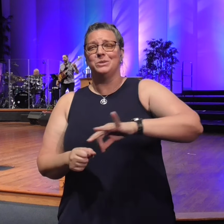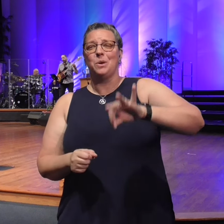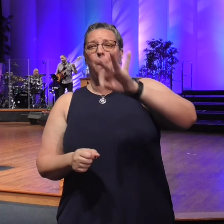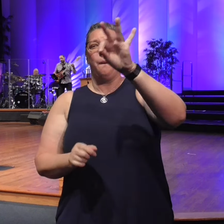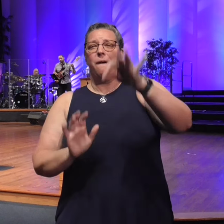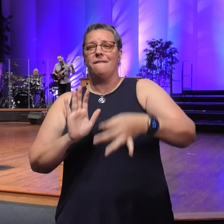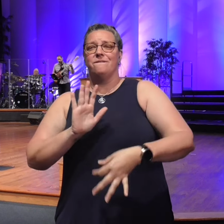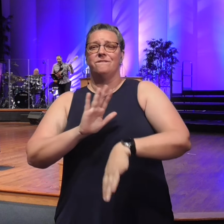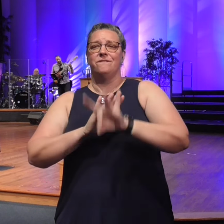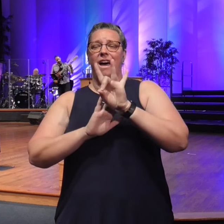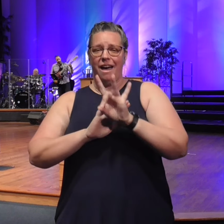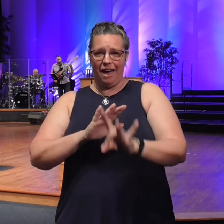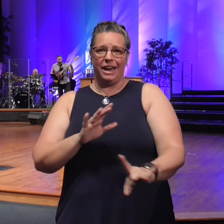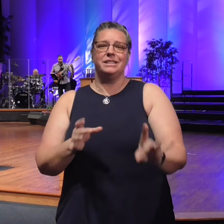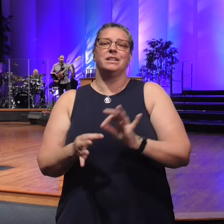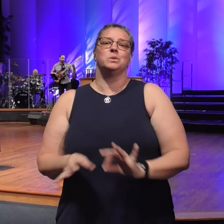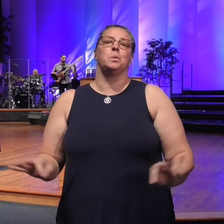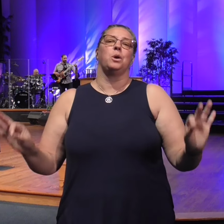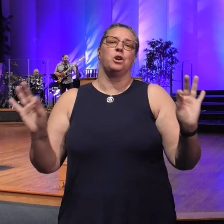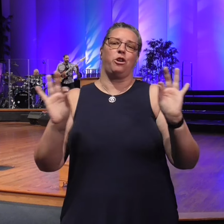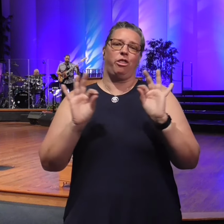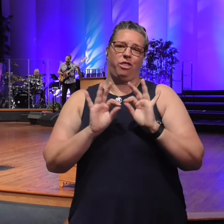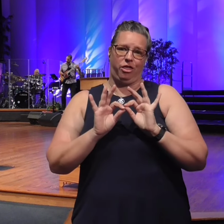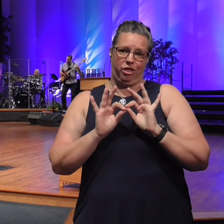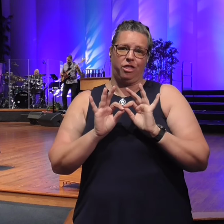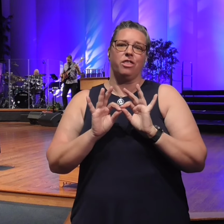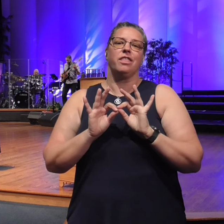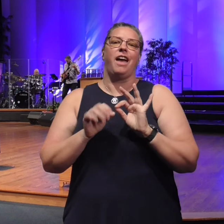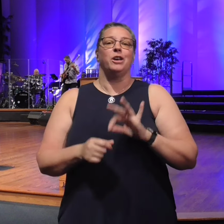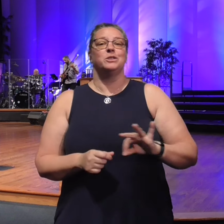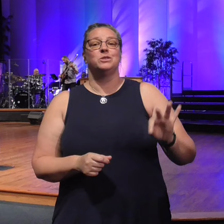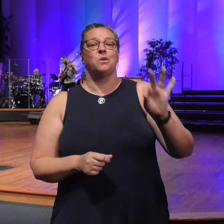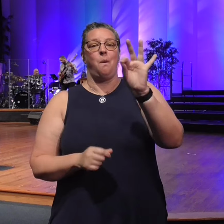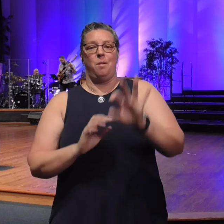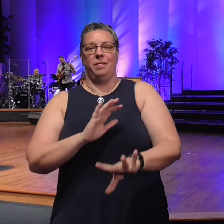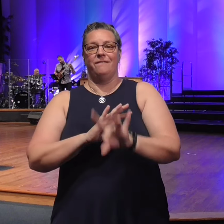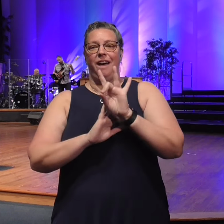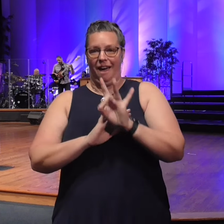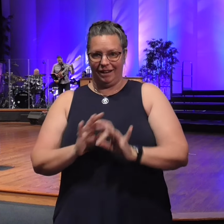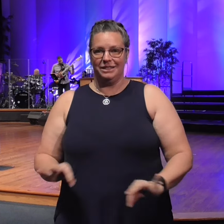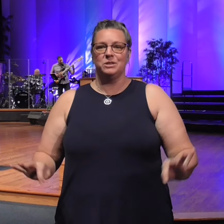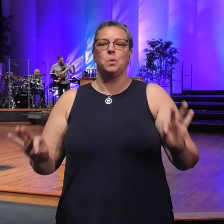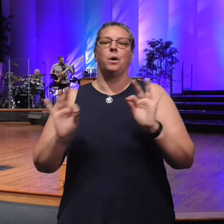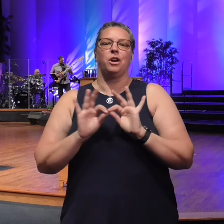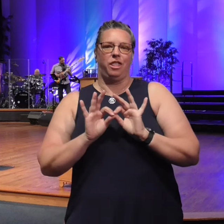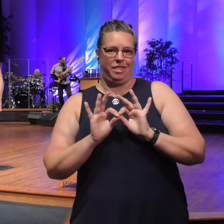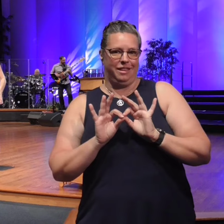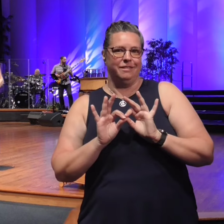its worth. A soul find its worth.